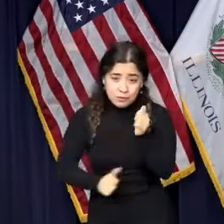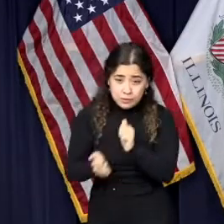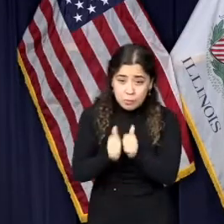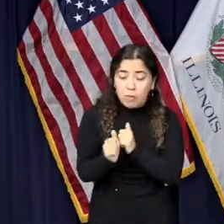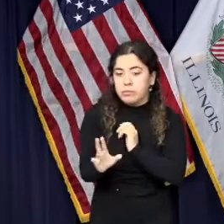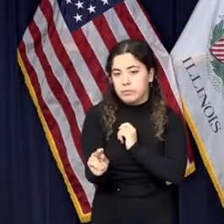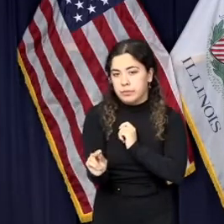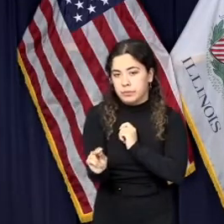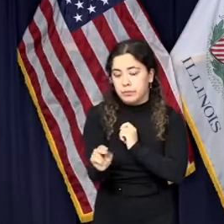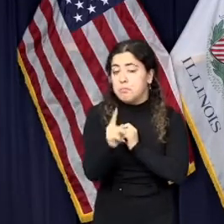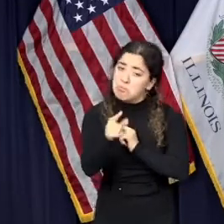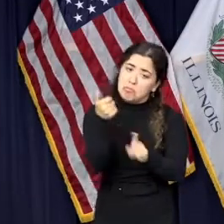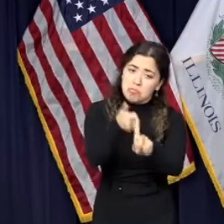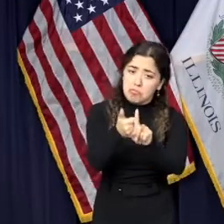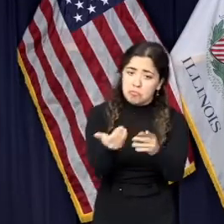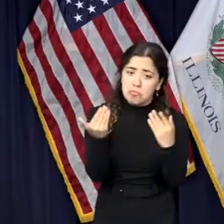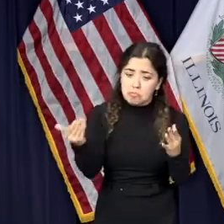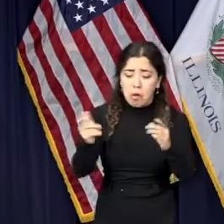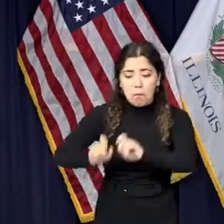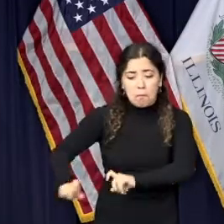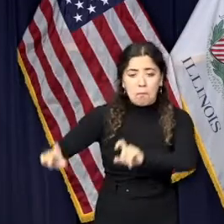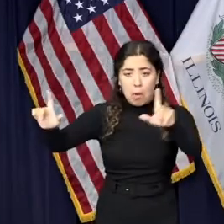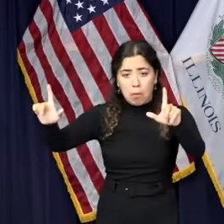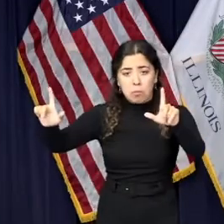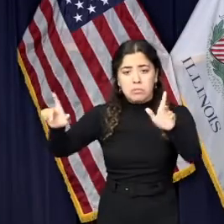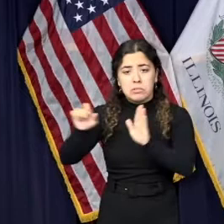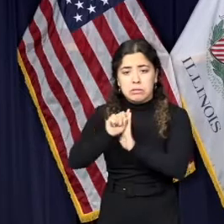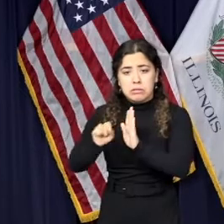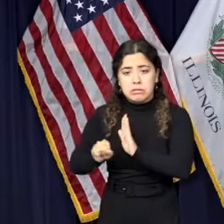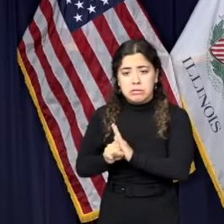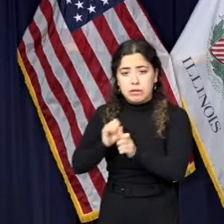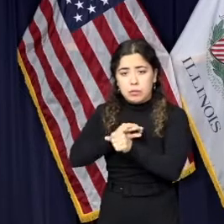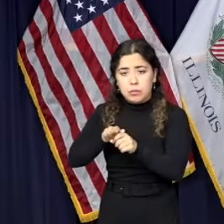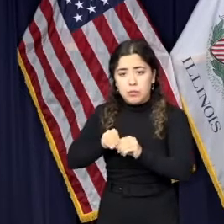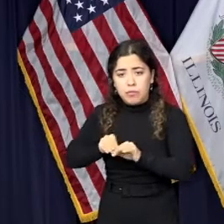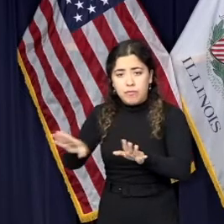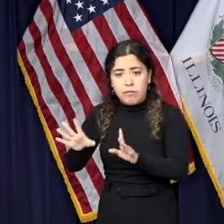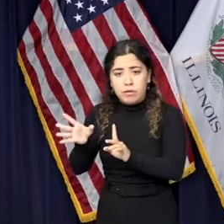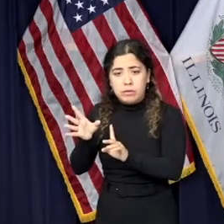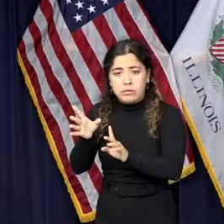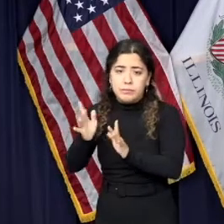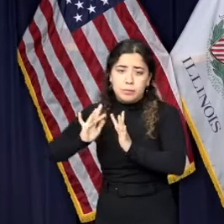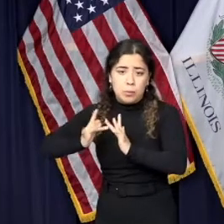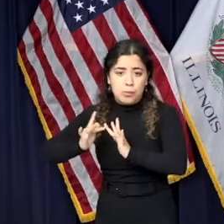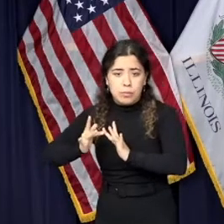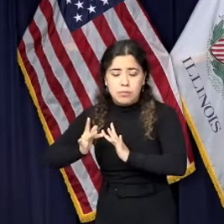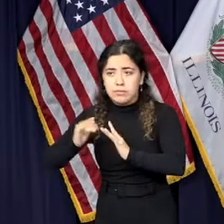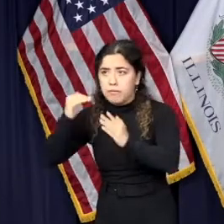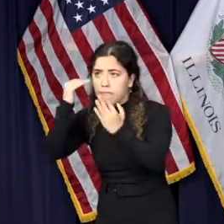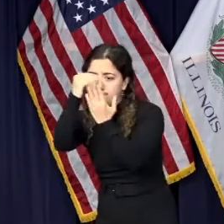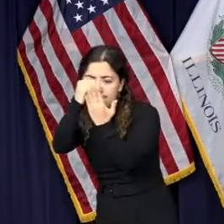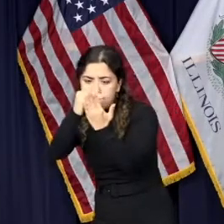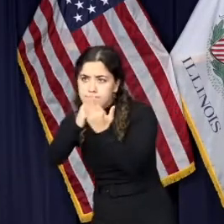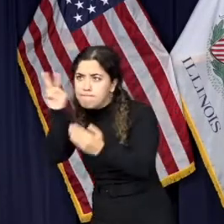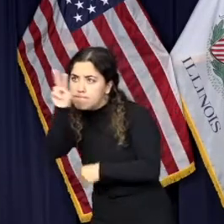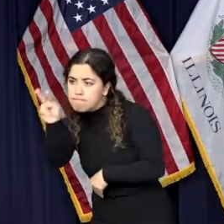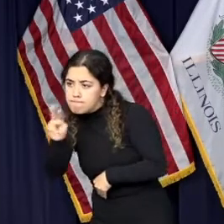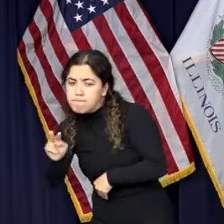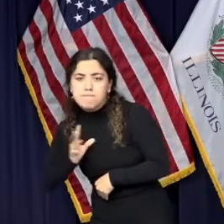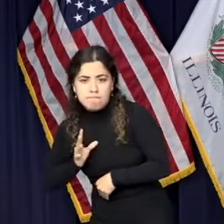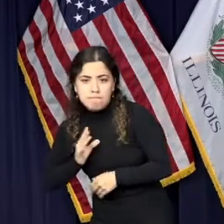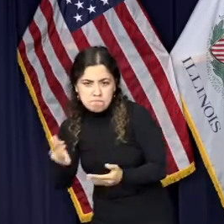all about these and the guidelines on the state's coronavirus website. I will also add that